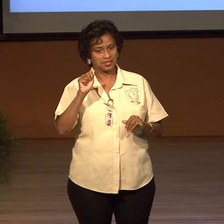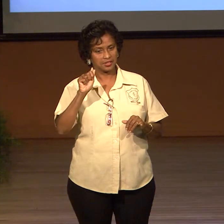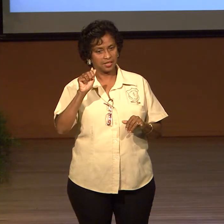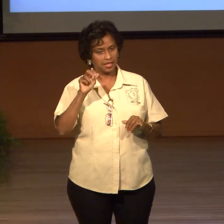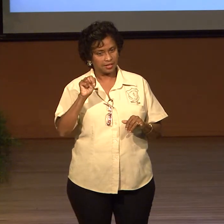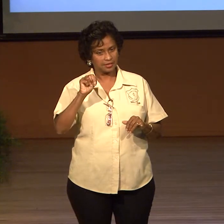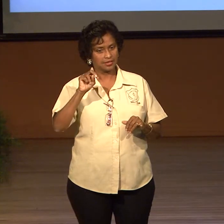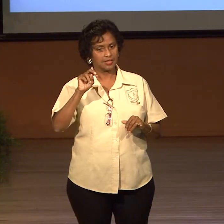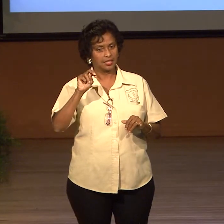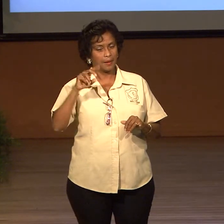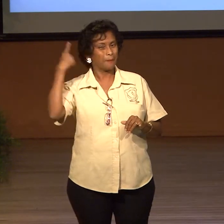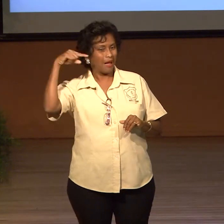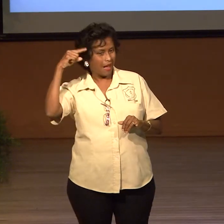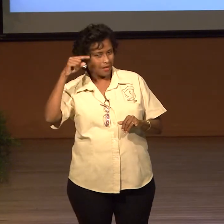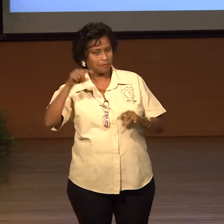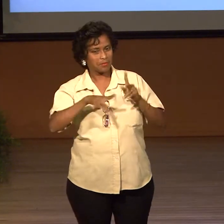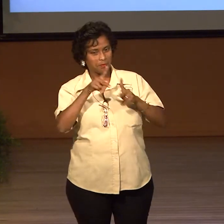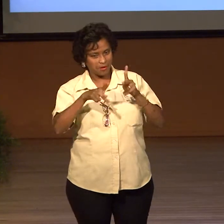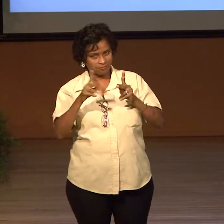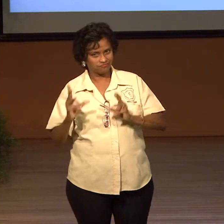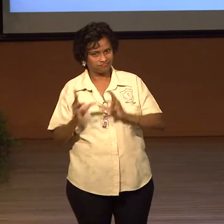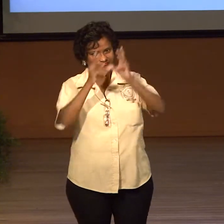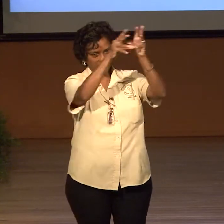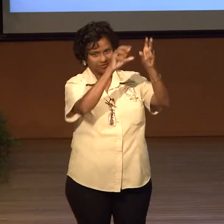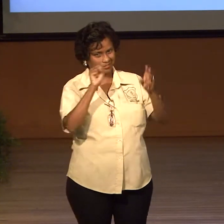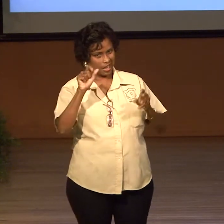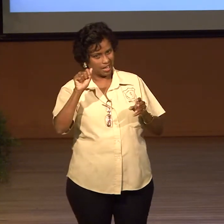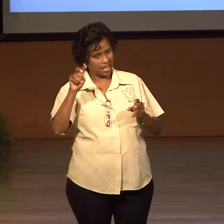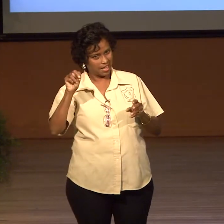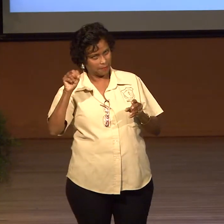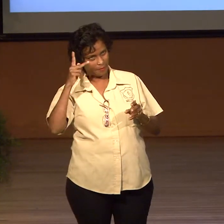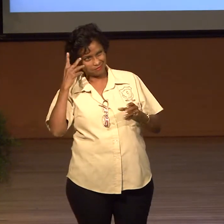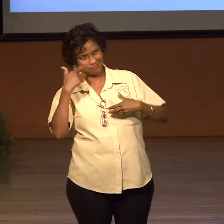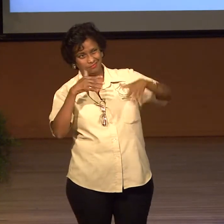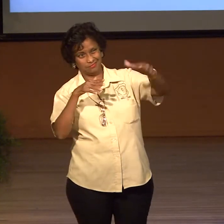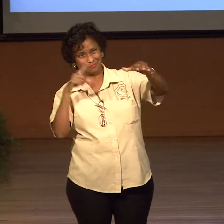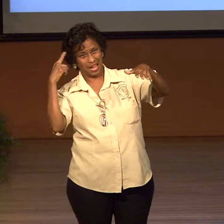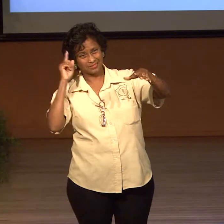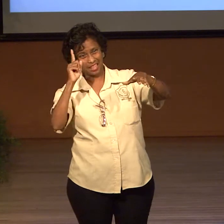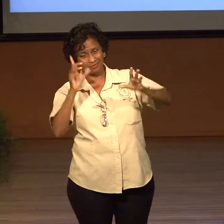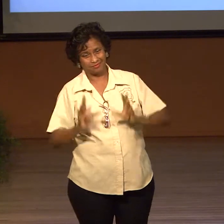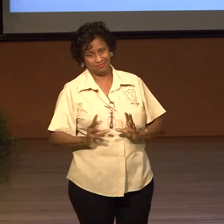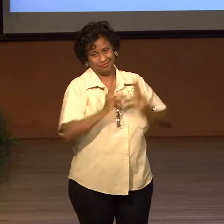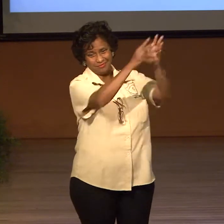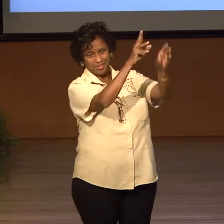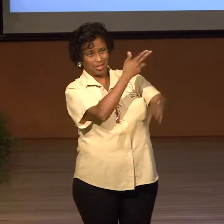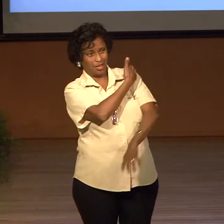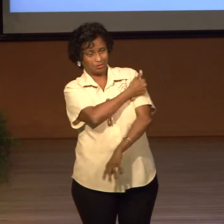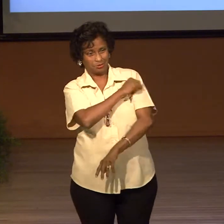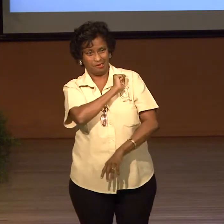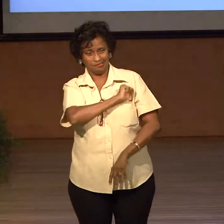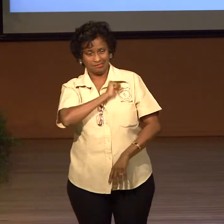hardly shifted at all. And so my question to you would be,